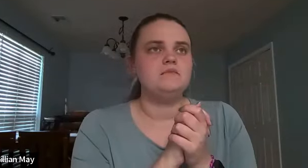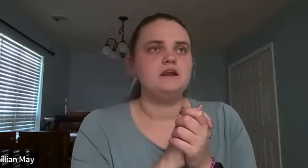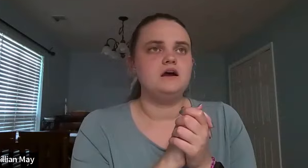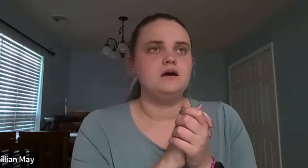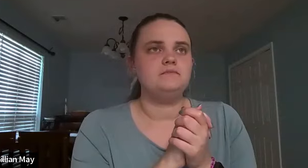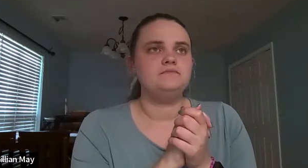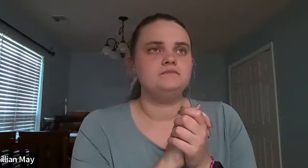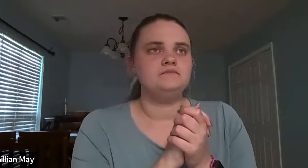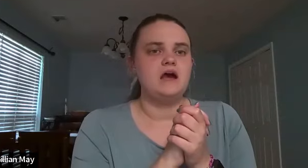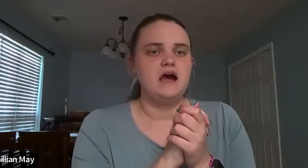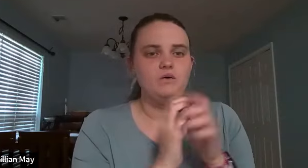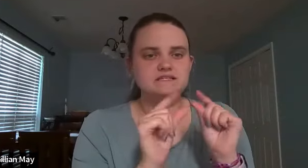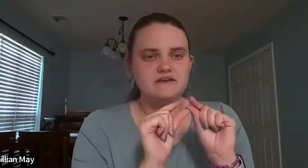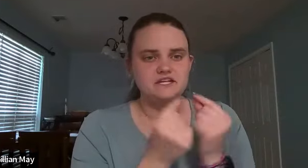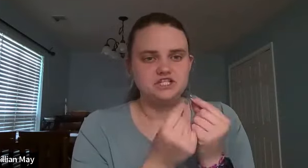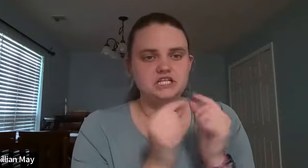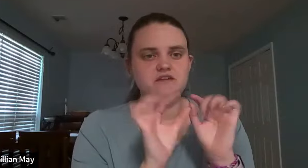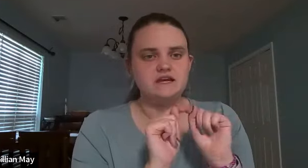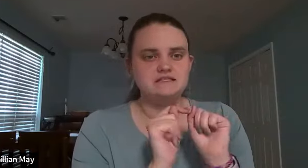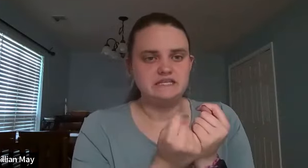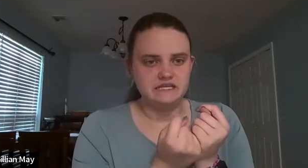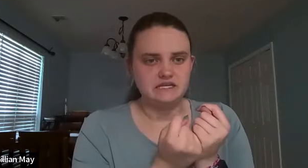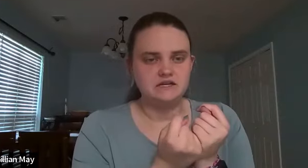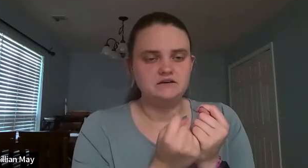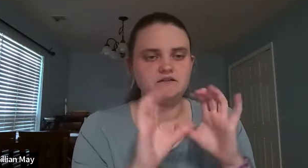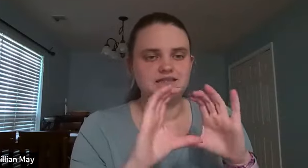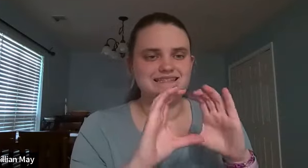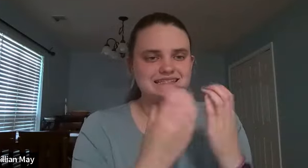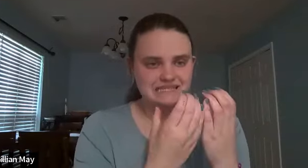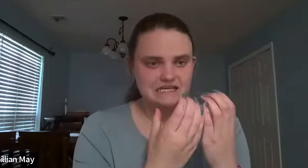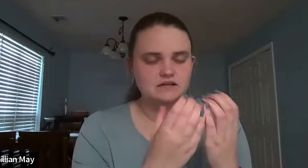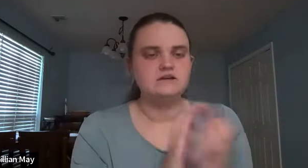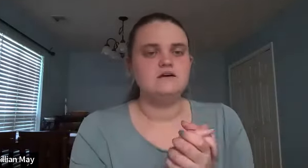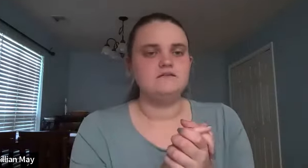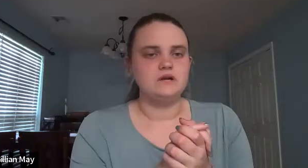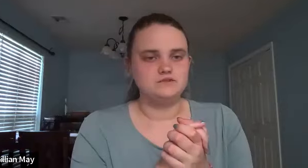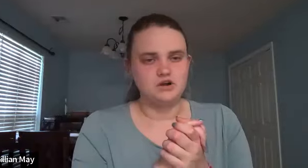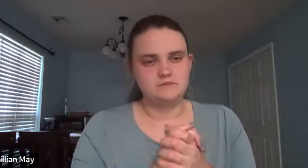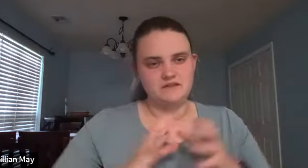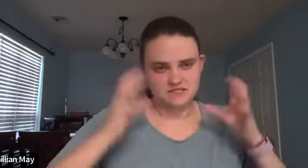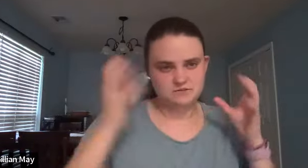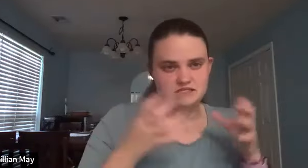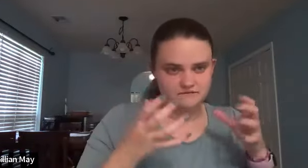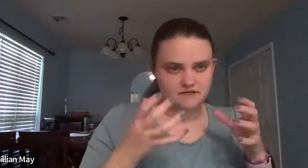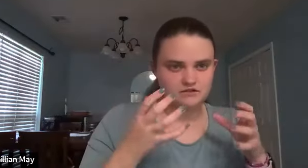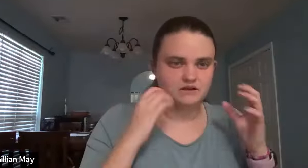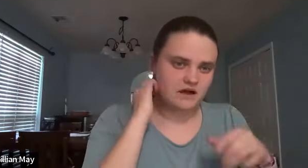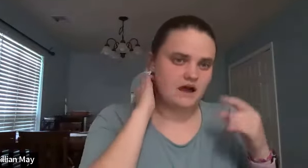But I always add that G and that T, that C when I'm talking about like the specifics, so like class,